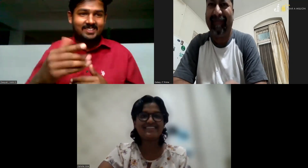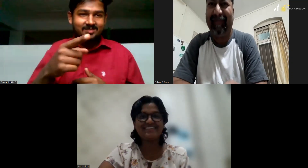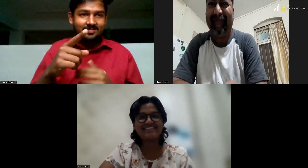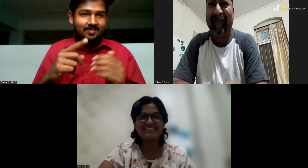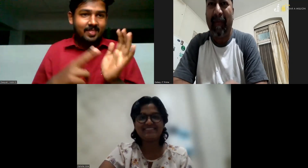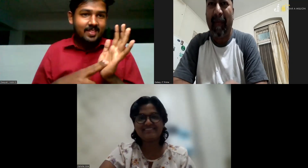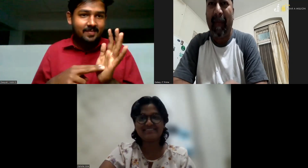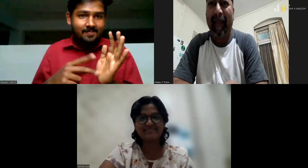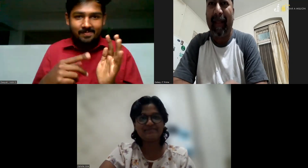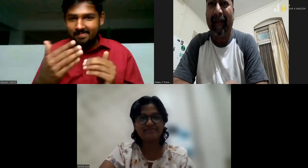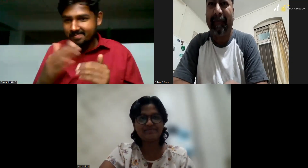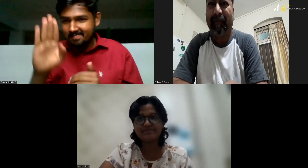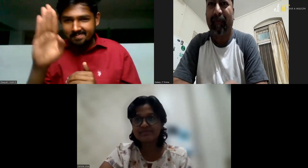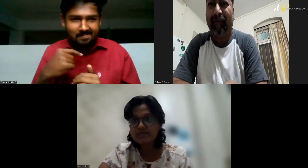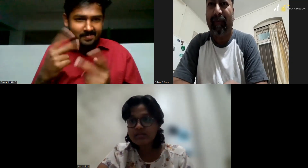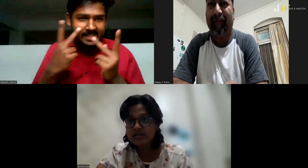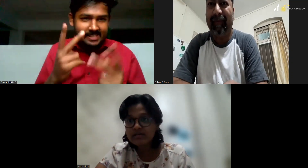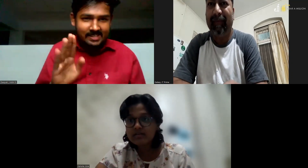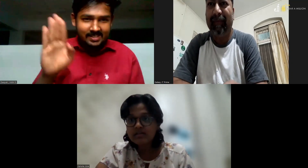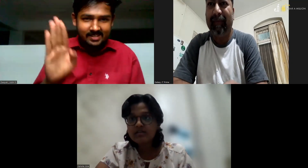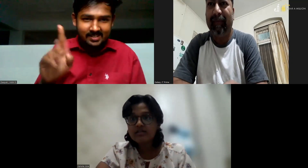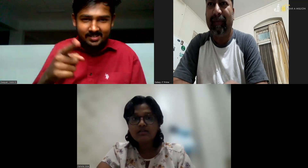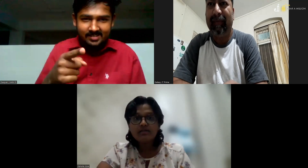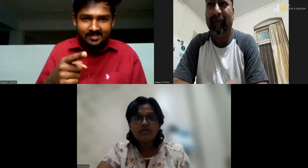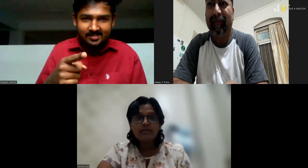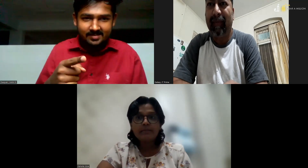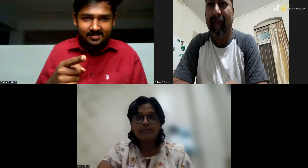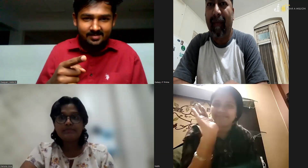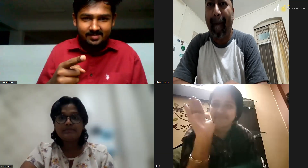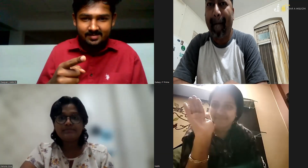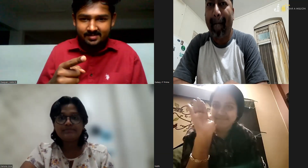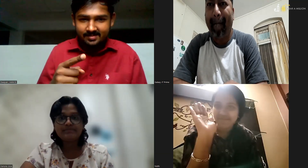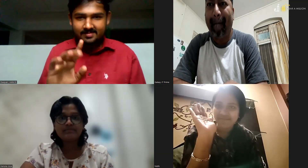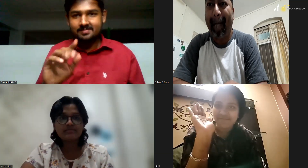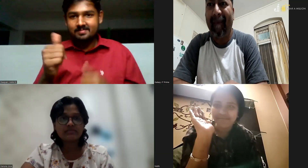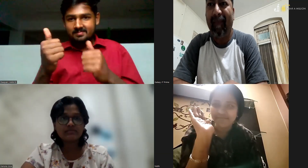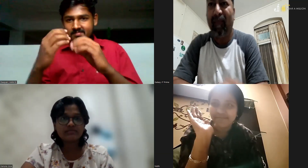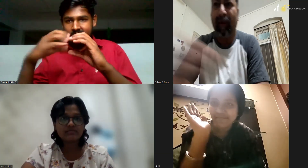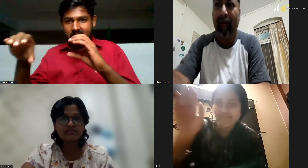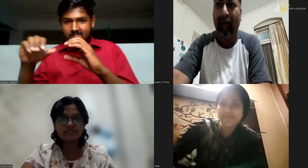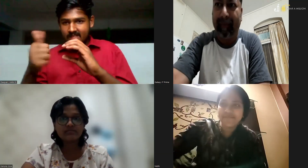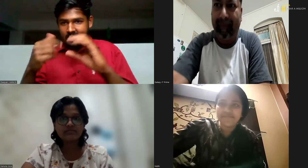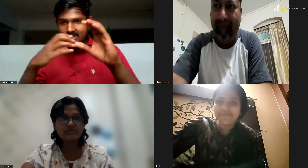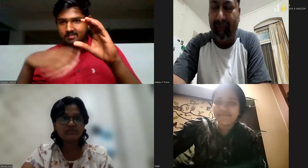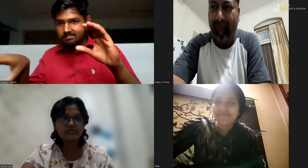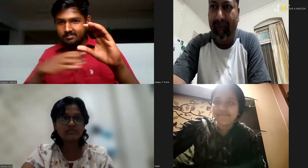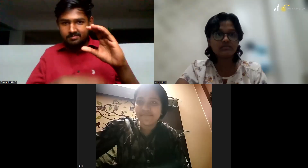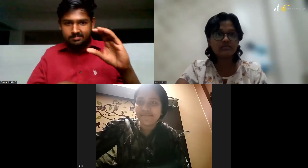thank you. That was it. Okay, we can proceed further with the other person raising hand. Nidhi.